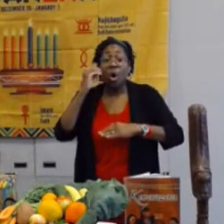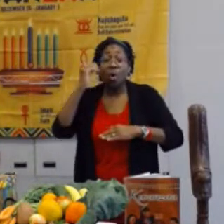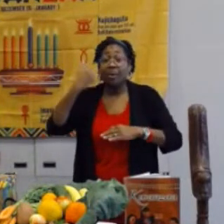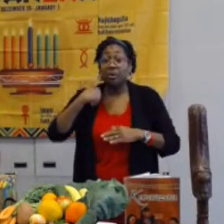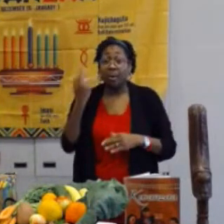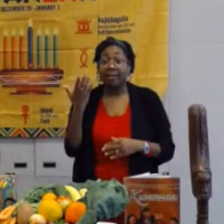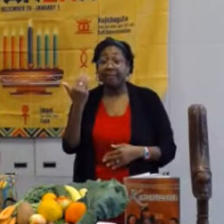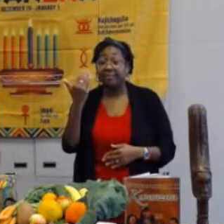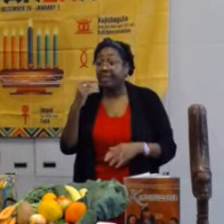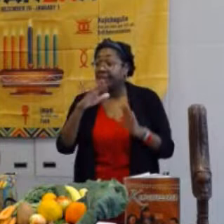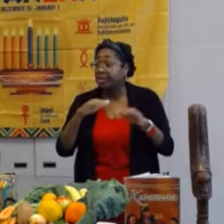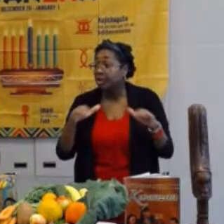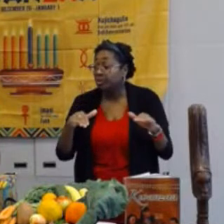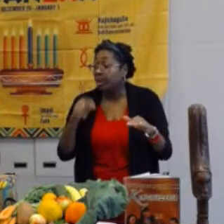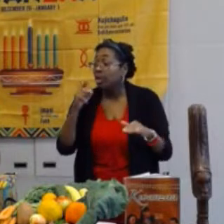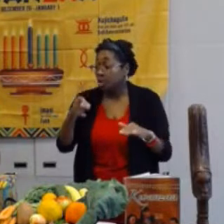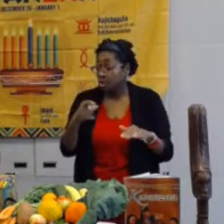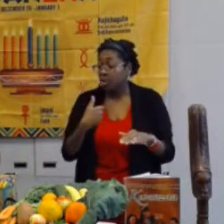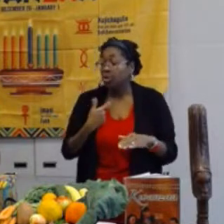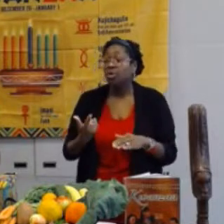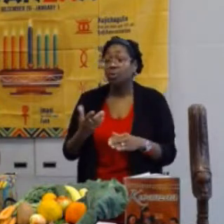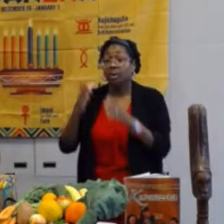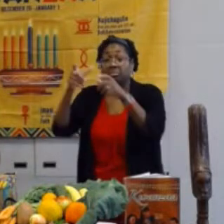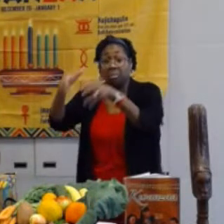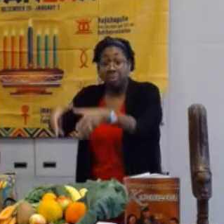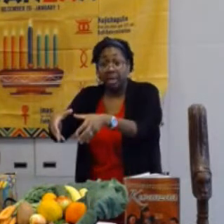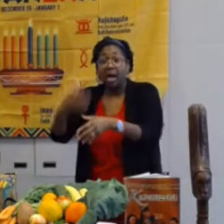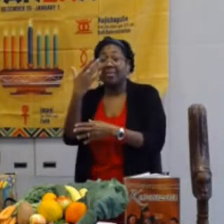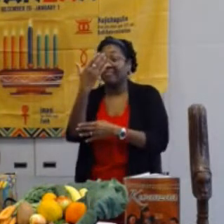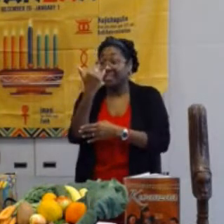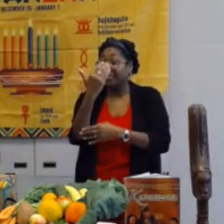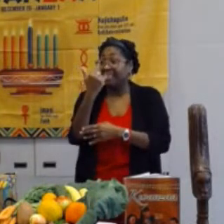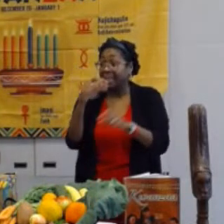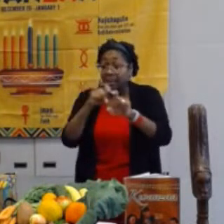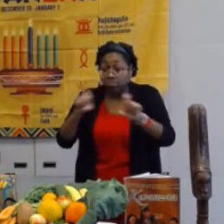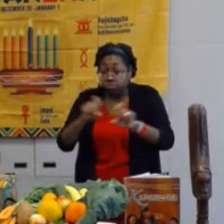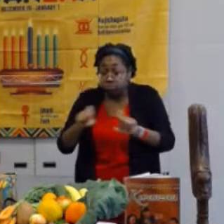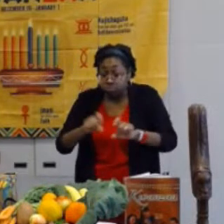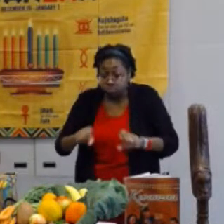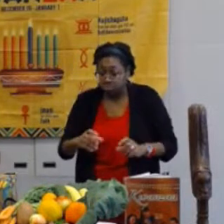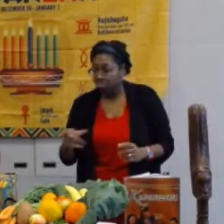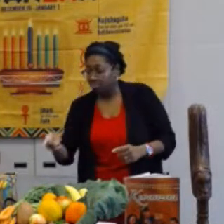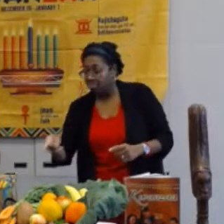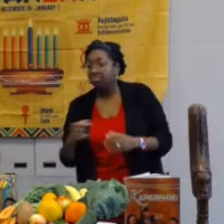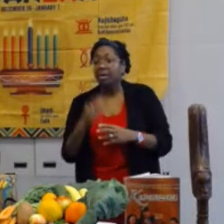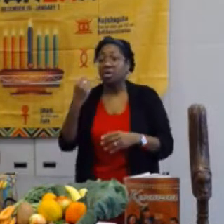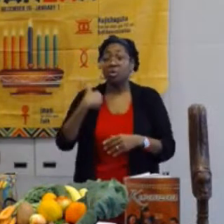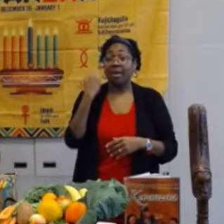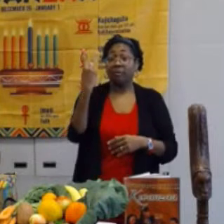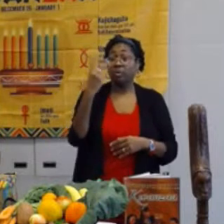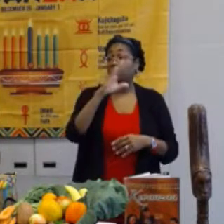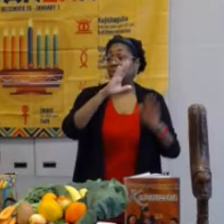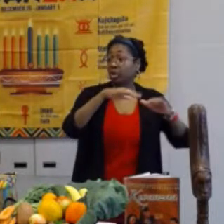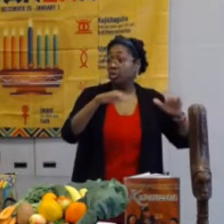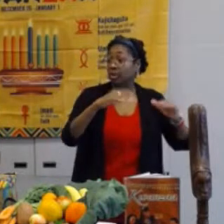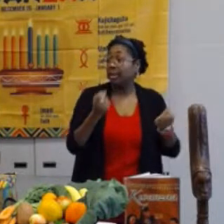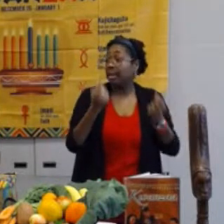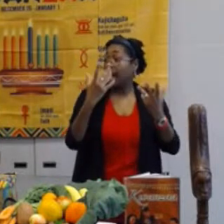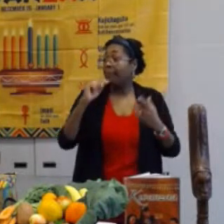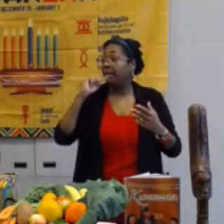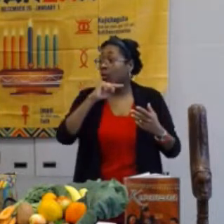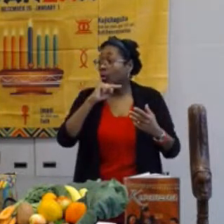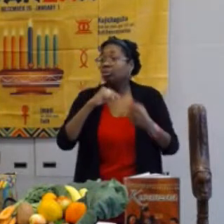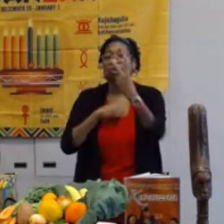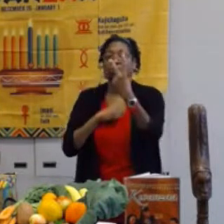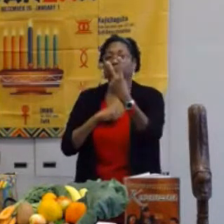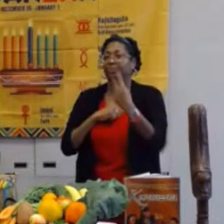15 children, you would put out 15 ears of corn. You had 2 children, how many ears of corn? 2. All